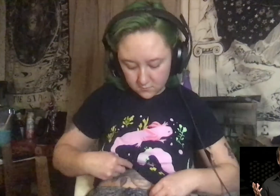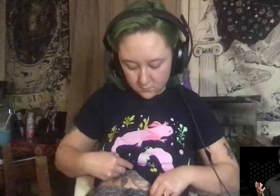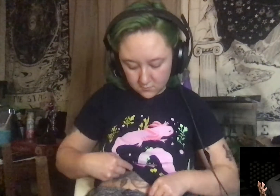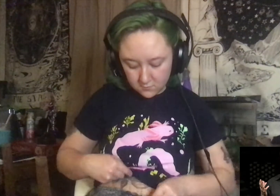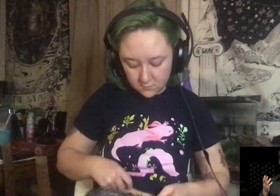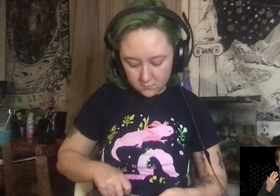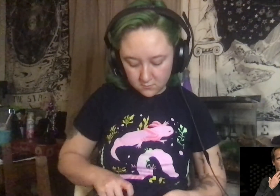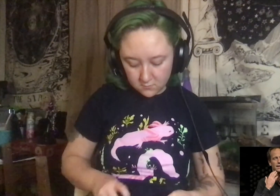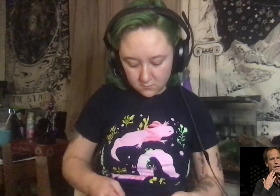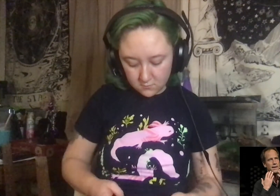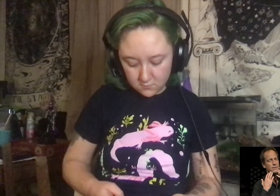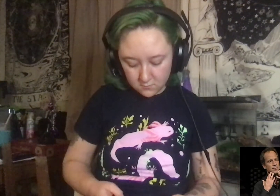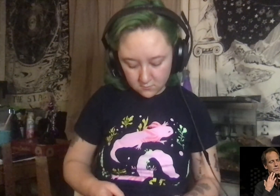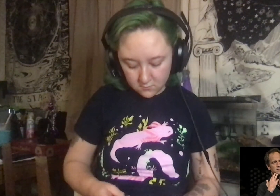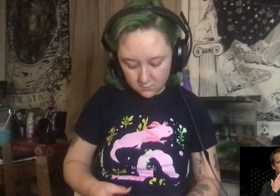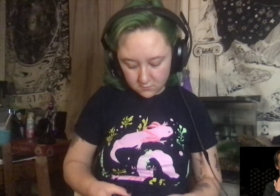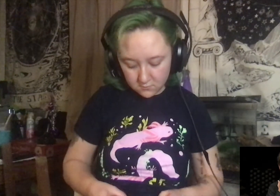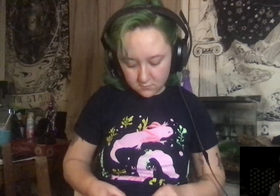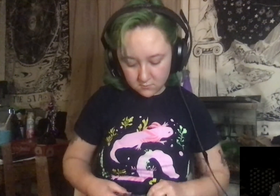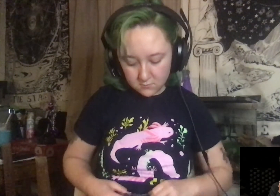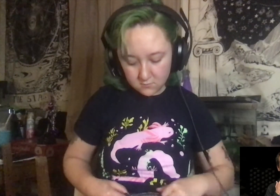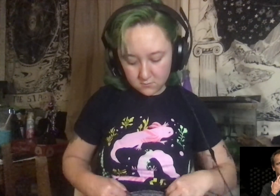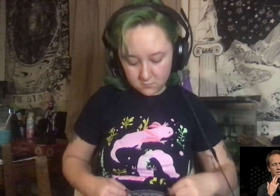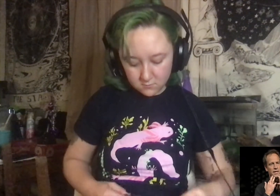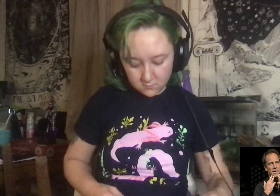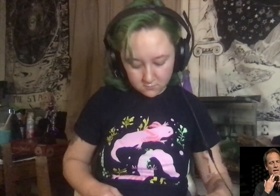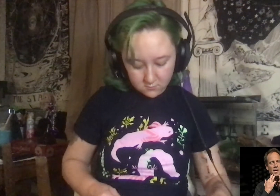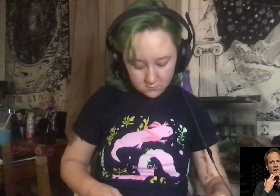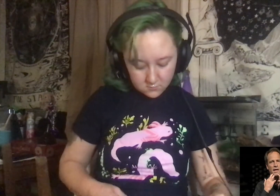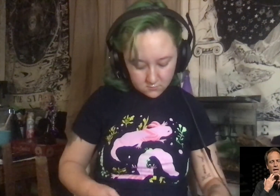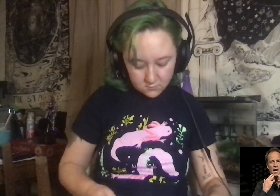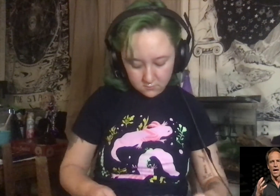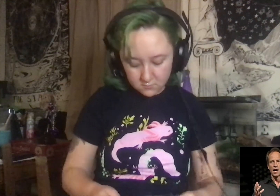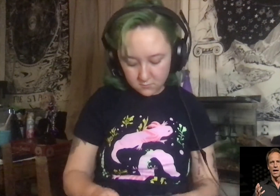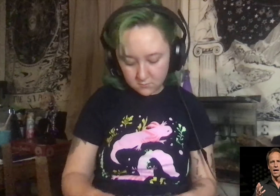metaphor in my head, I got anagnorisis and peripeteia on my chin.